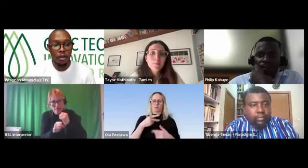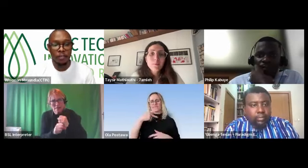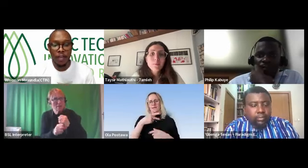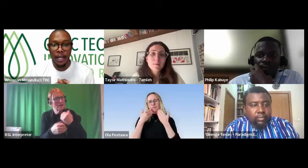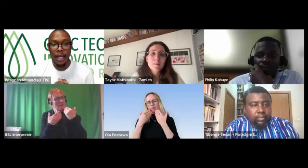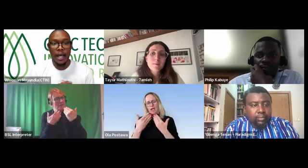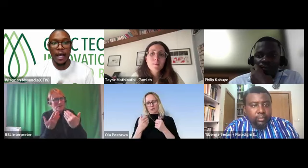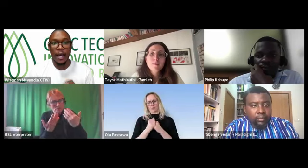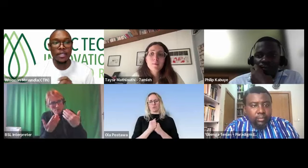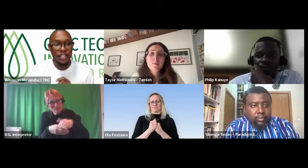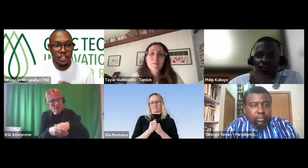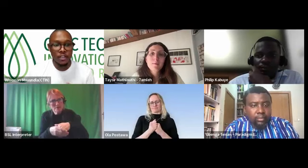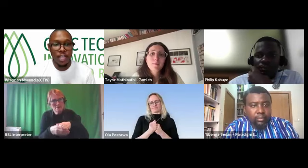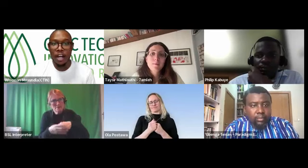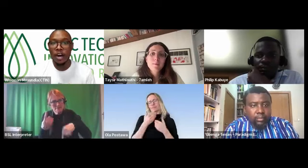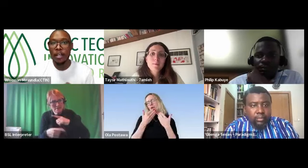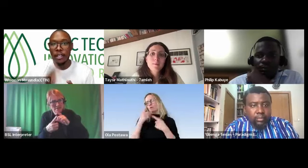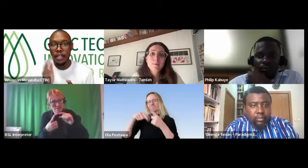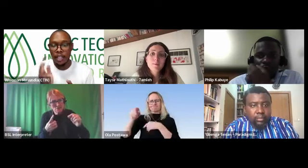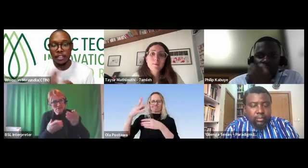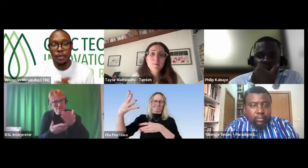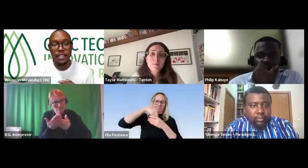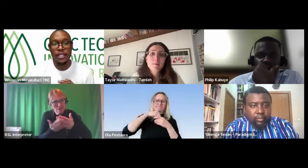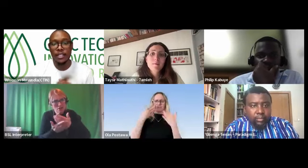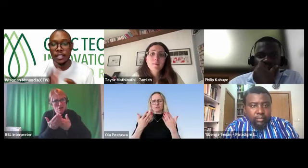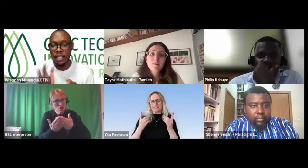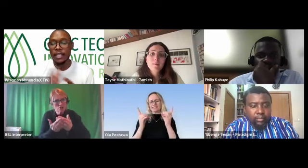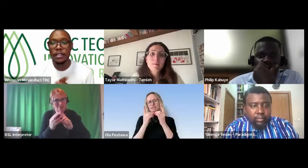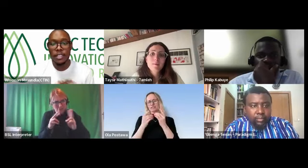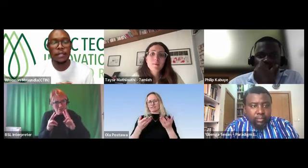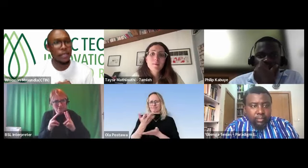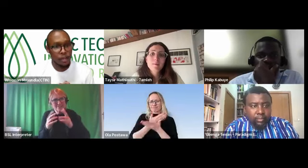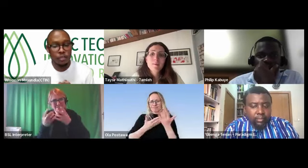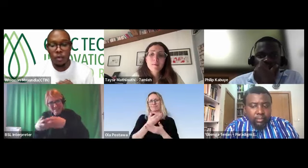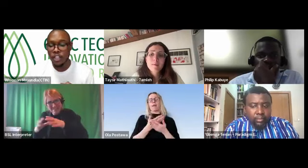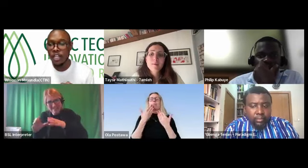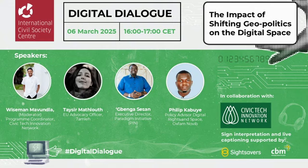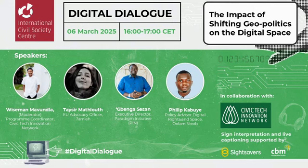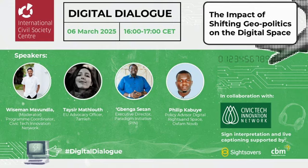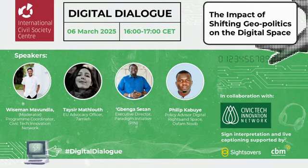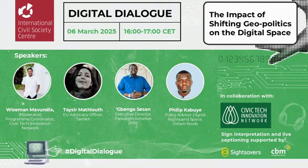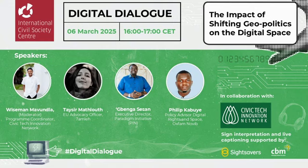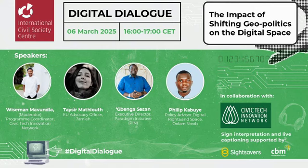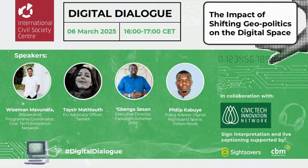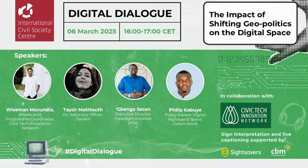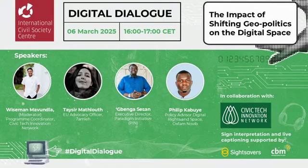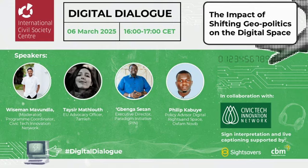being part of this digital dialogue. The interpreters, the technical team, thank you so much.